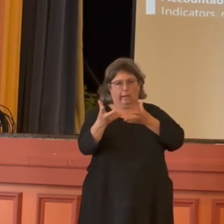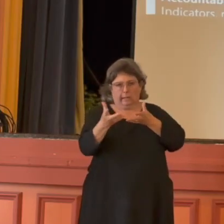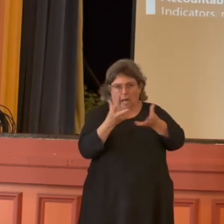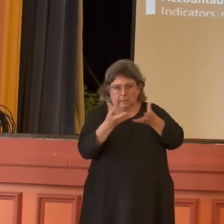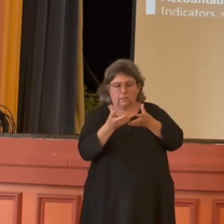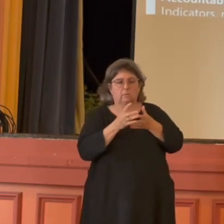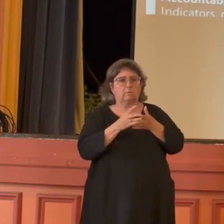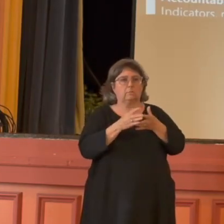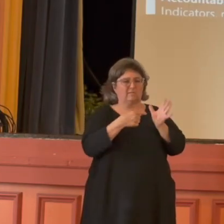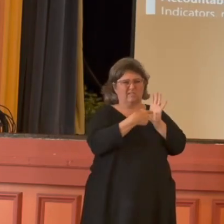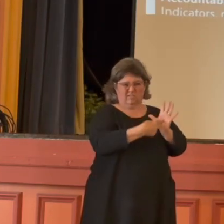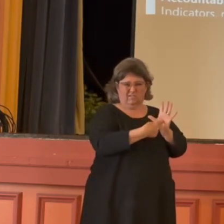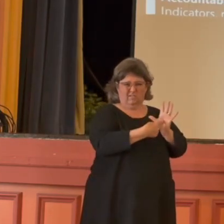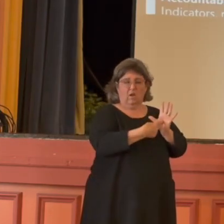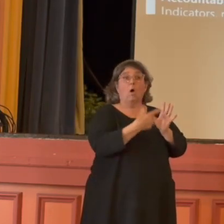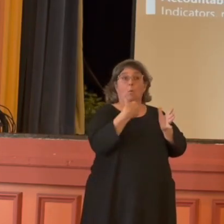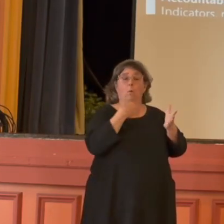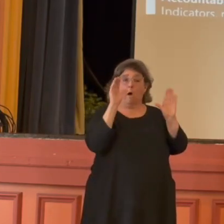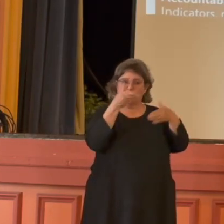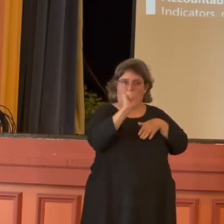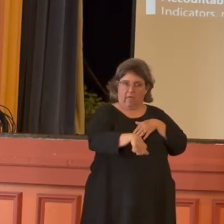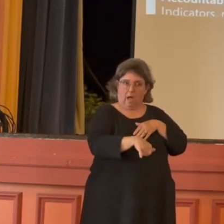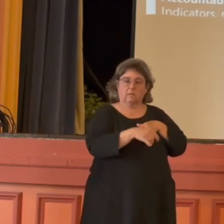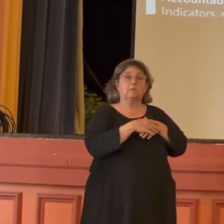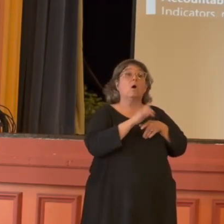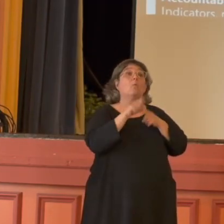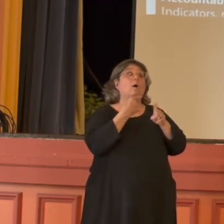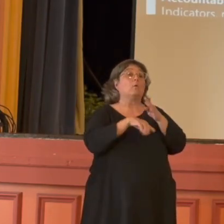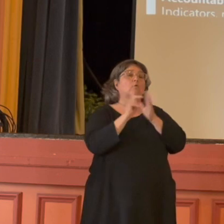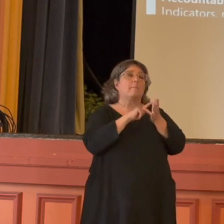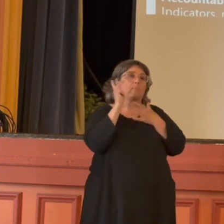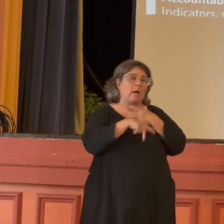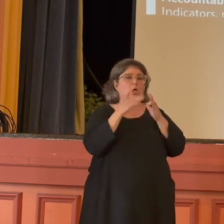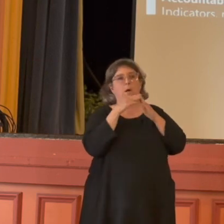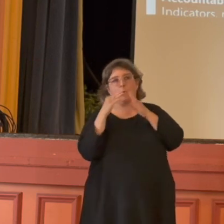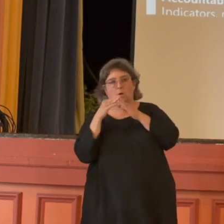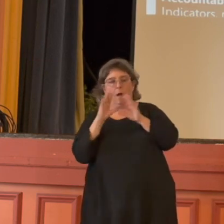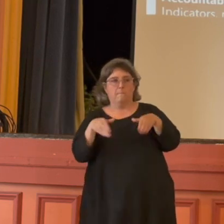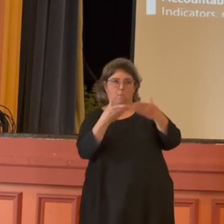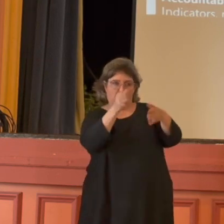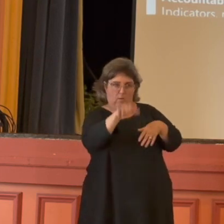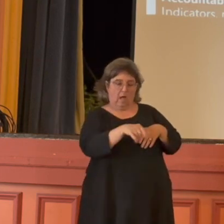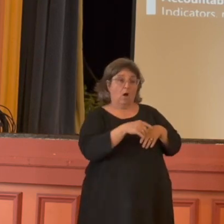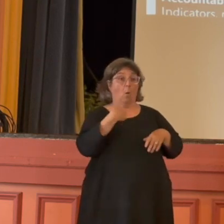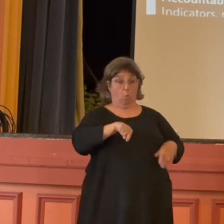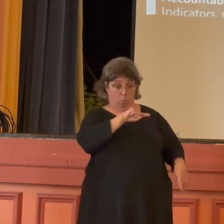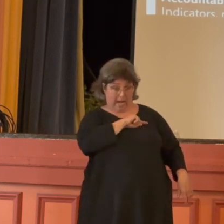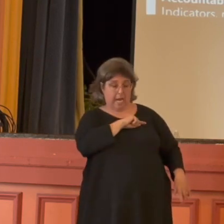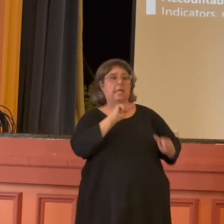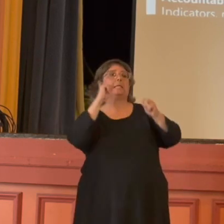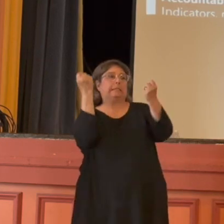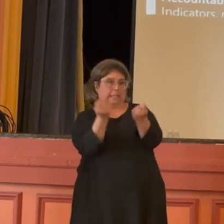here are the indicators that we like to focus on when going into any project, any community. And we propose this, when I say we, the Hallmark